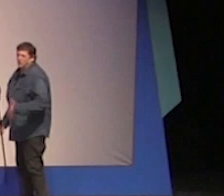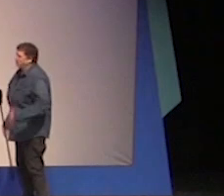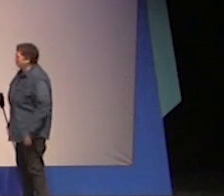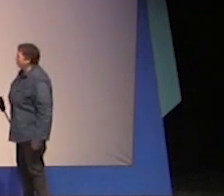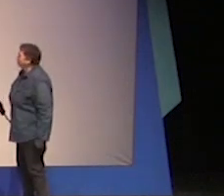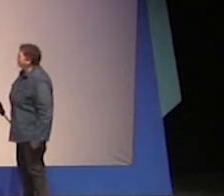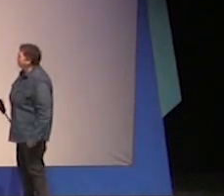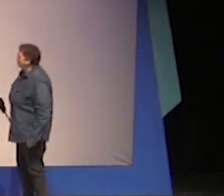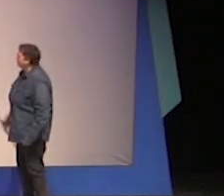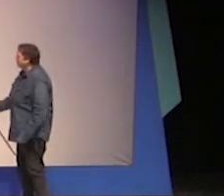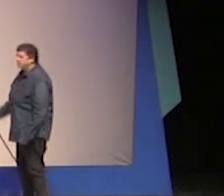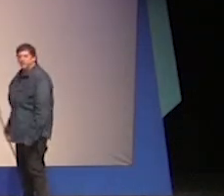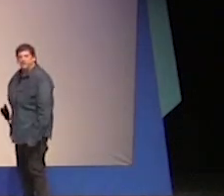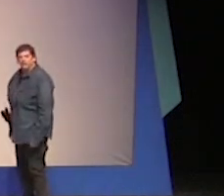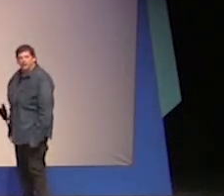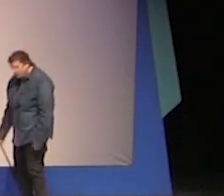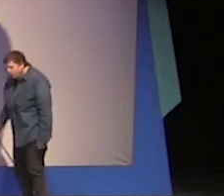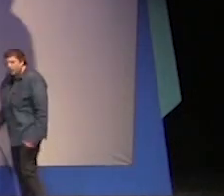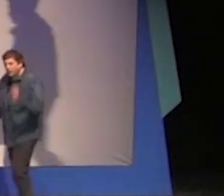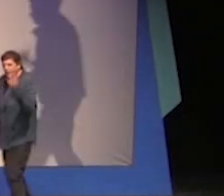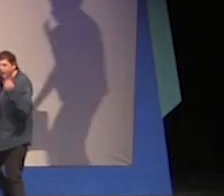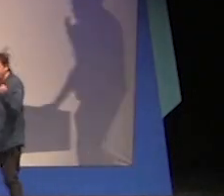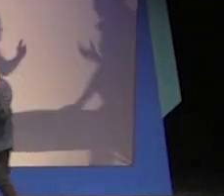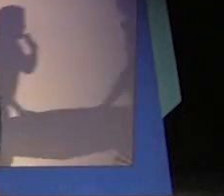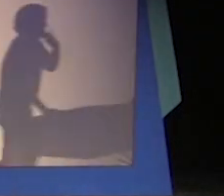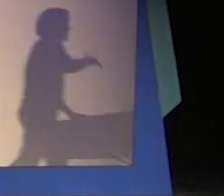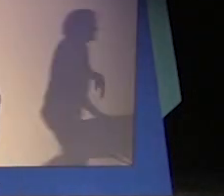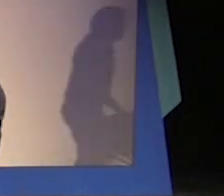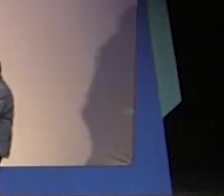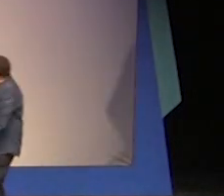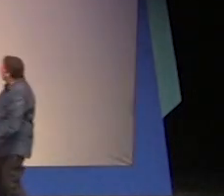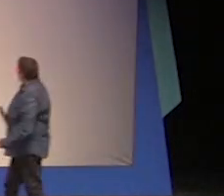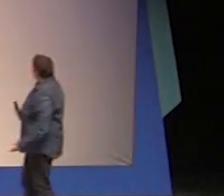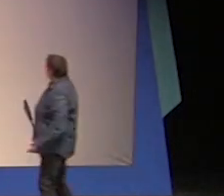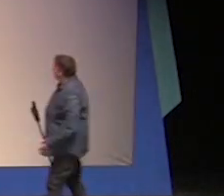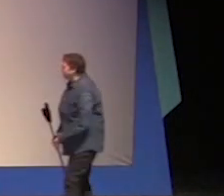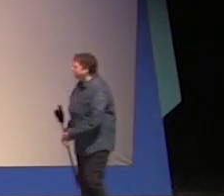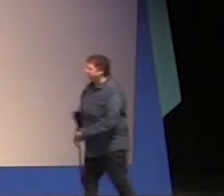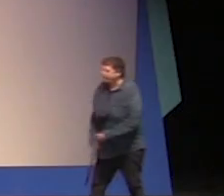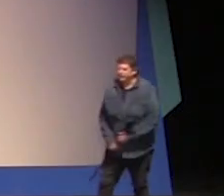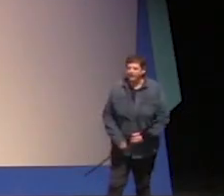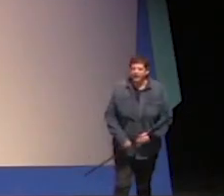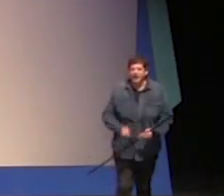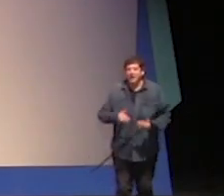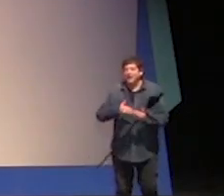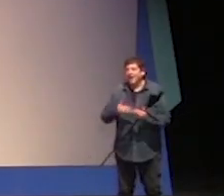Oh, yes. A friend coming with you. Now he has the sign with one hand. Okay, okay, good.